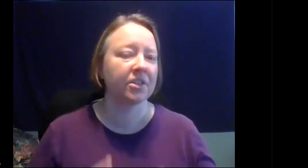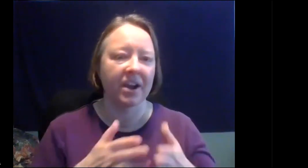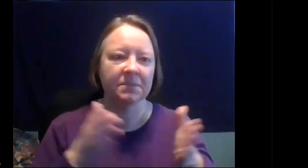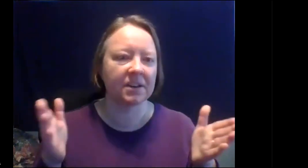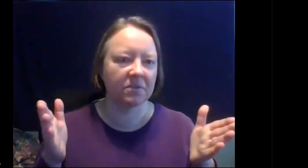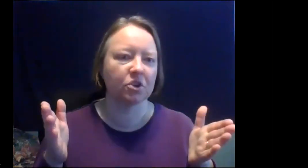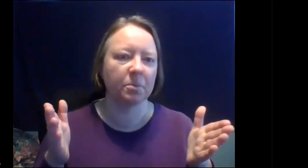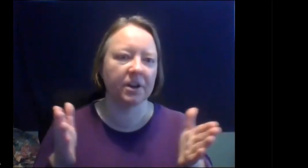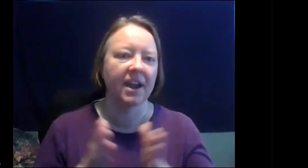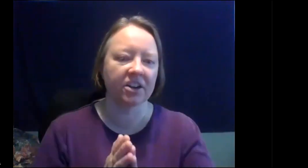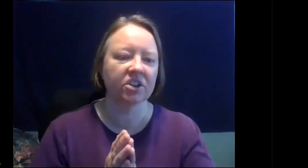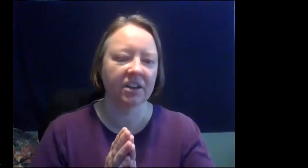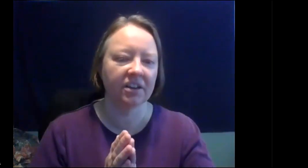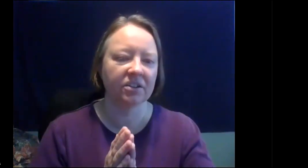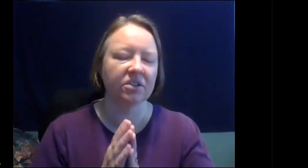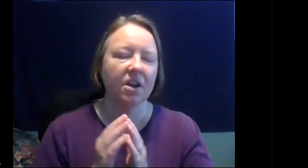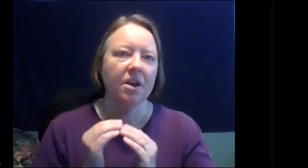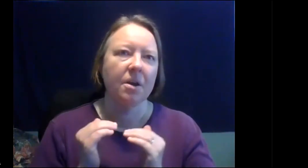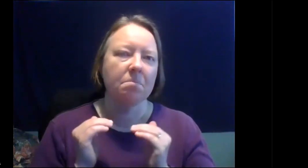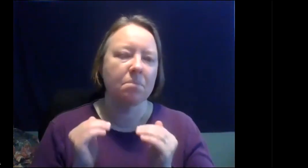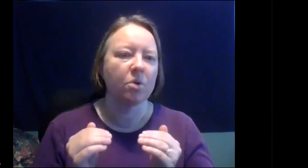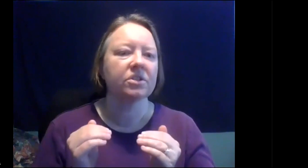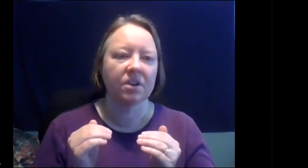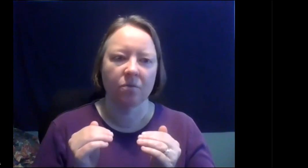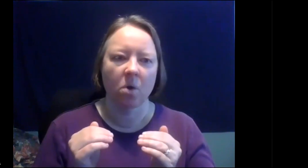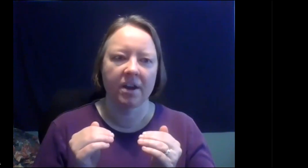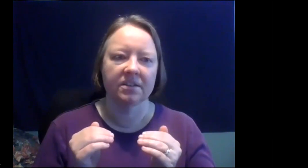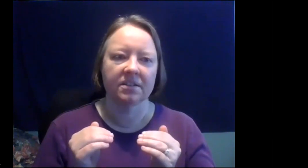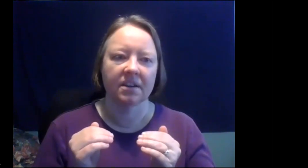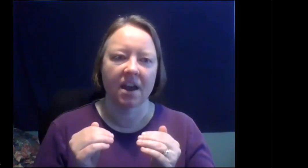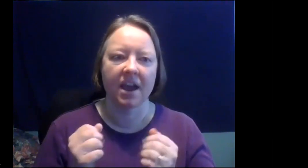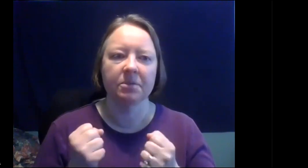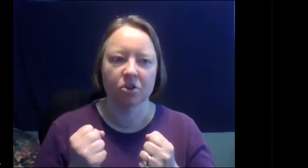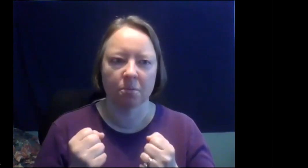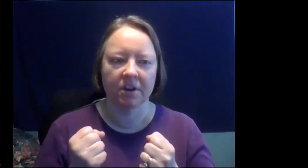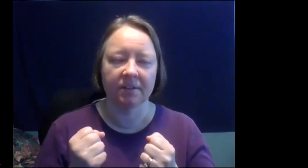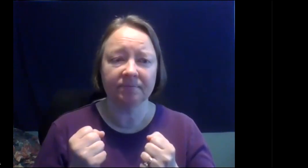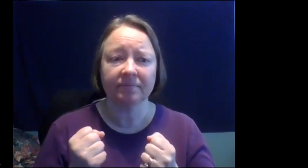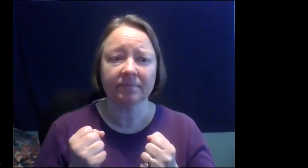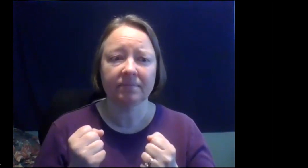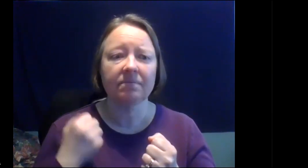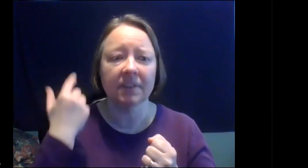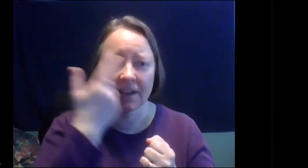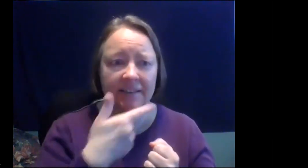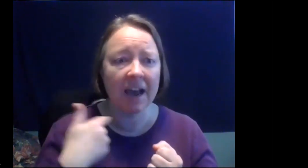another aspect of interpreting actually is most of what I am interpreting is on